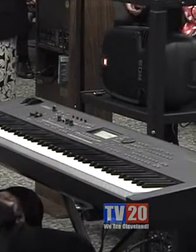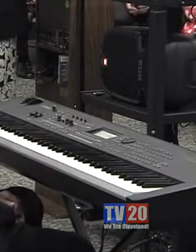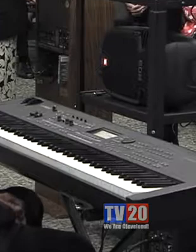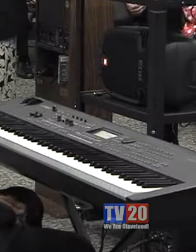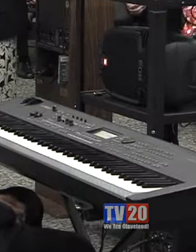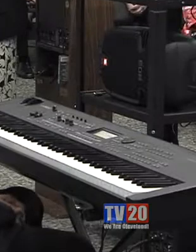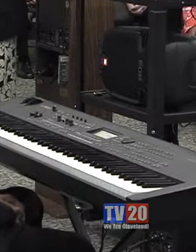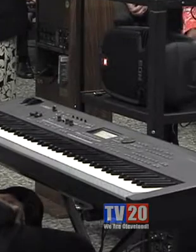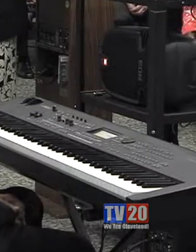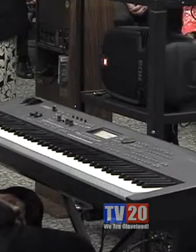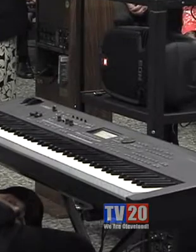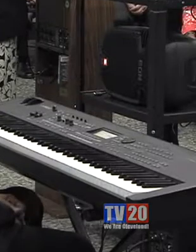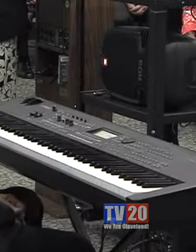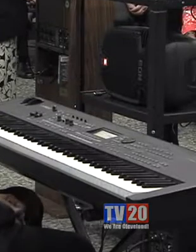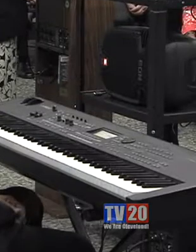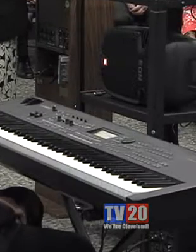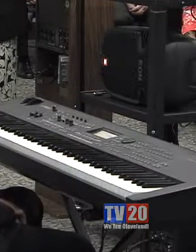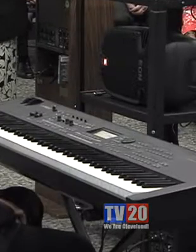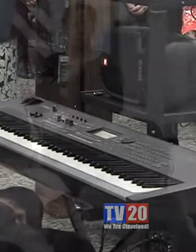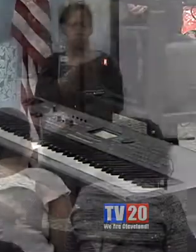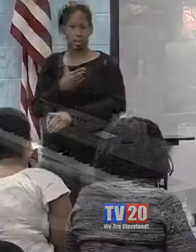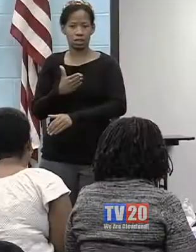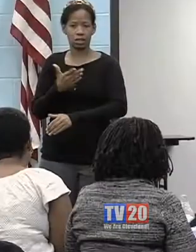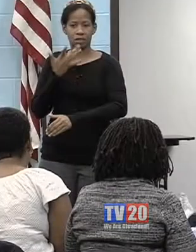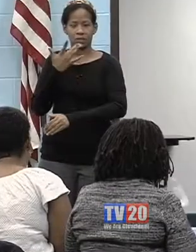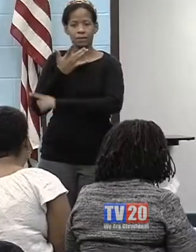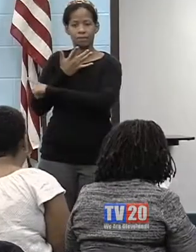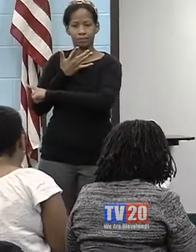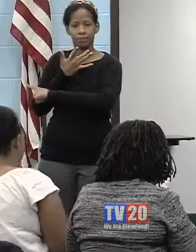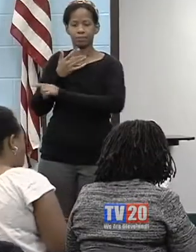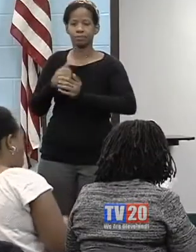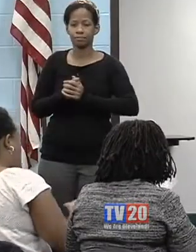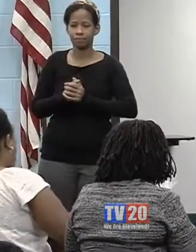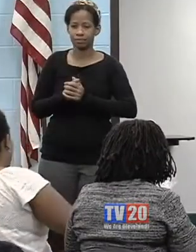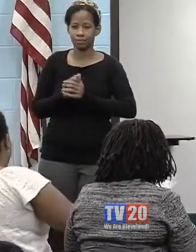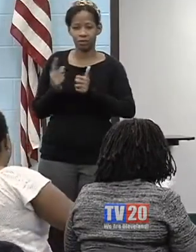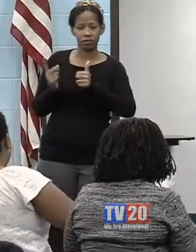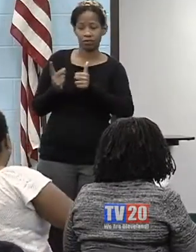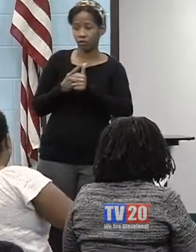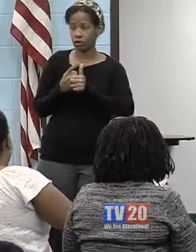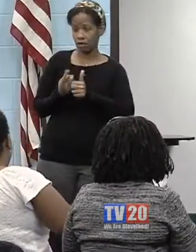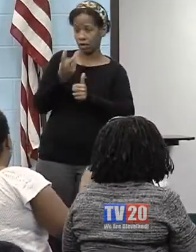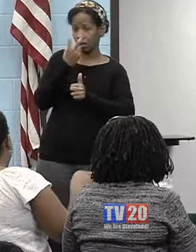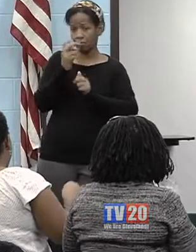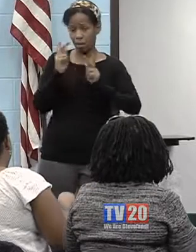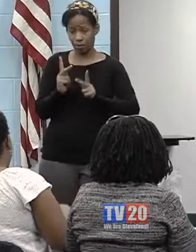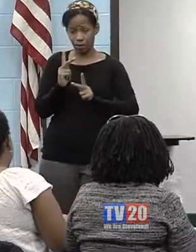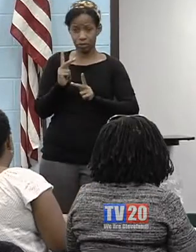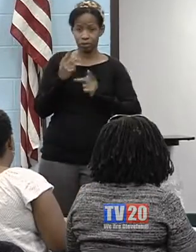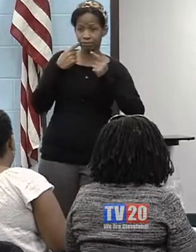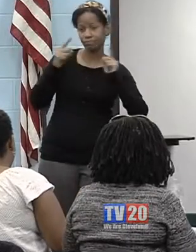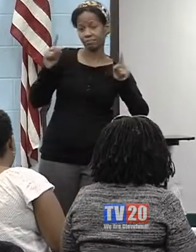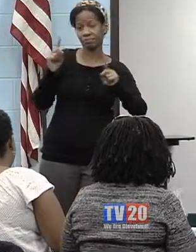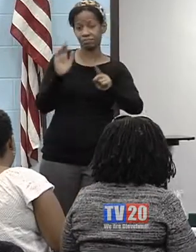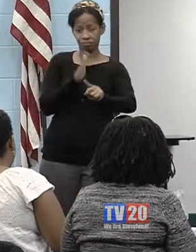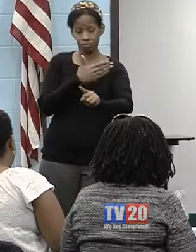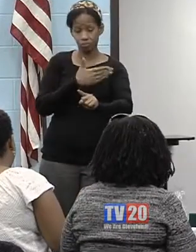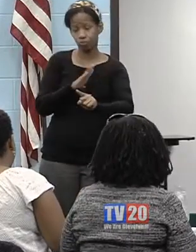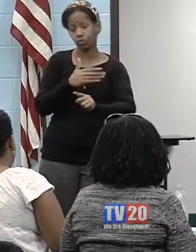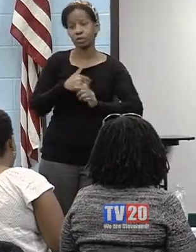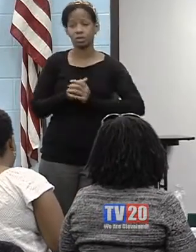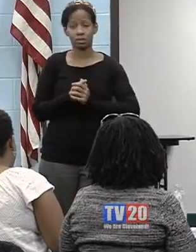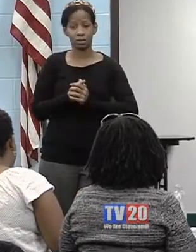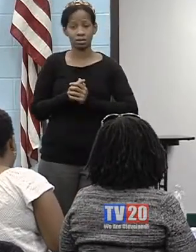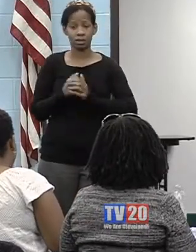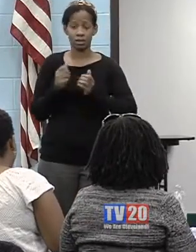Jazz Fest site, I read, the Jazz Fest Cleveland site, as a standard bearer of Cleveland jazz, virtuoso organist Eddie Bacchus Sr. has